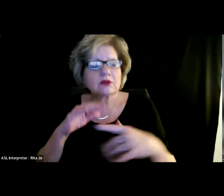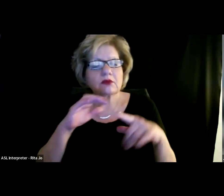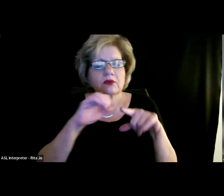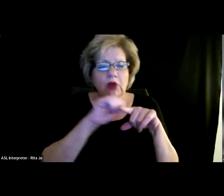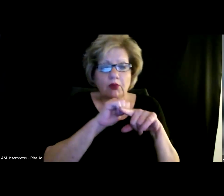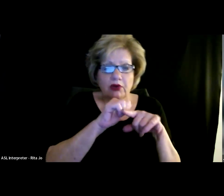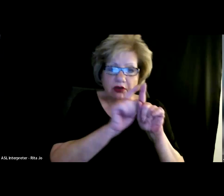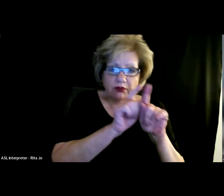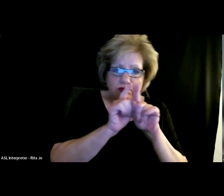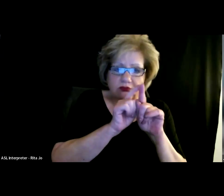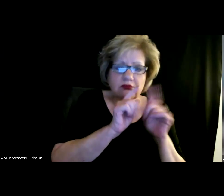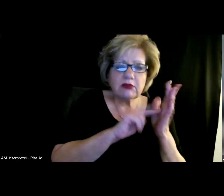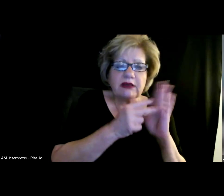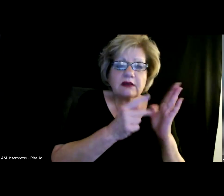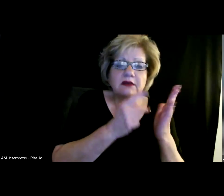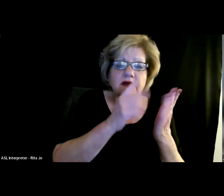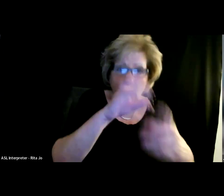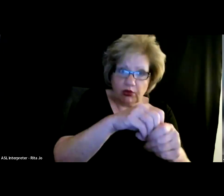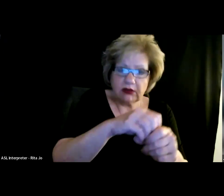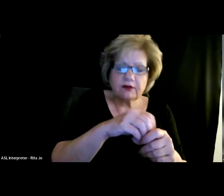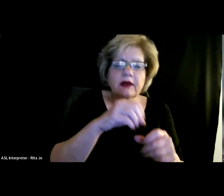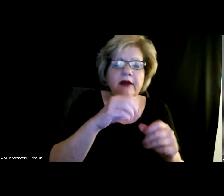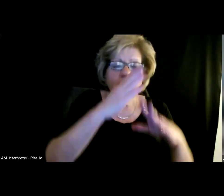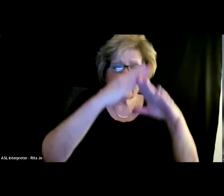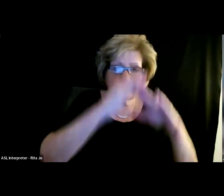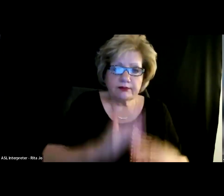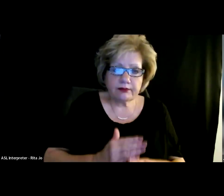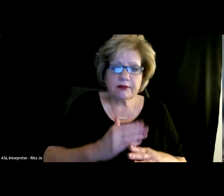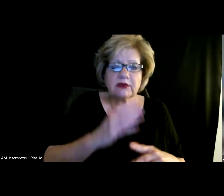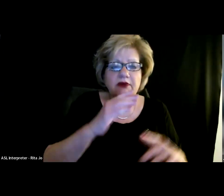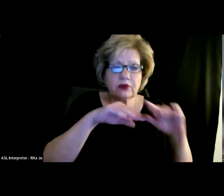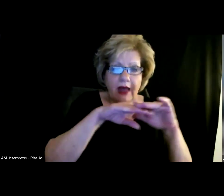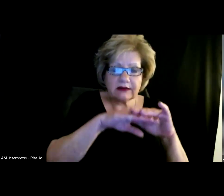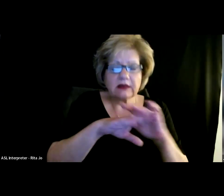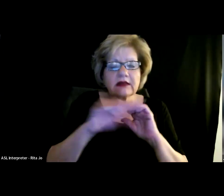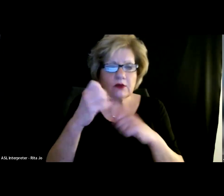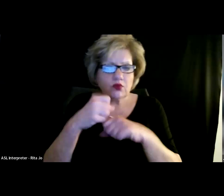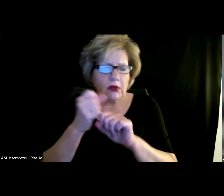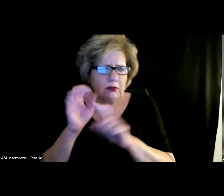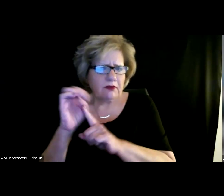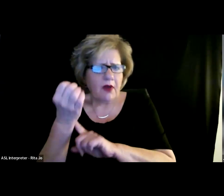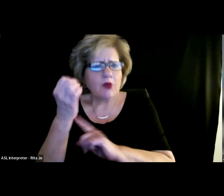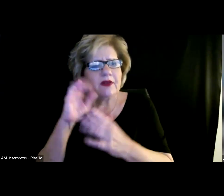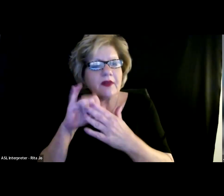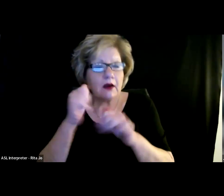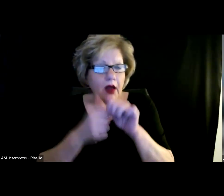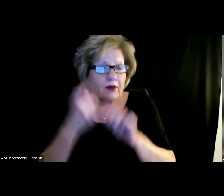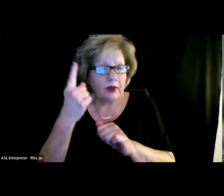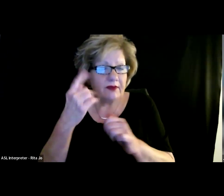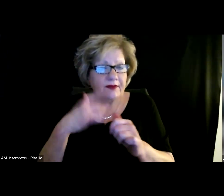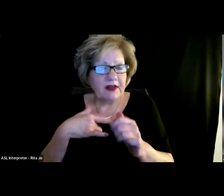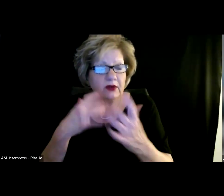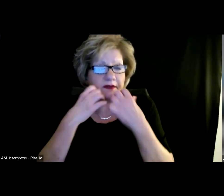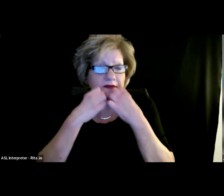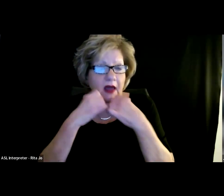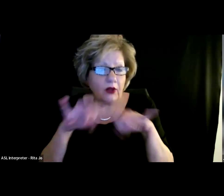inclusive involves not just removing barriers to access, but also creating an environment where every participant feels valued and supported.